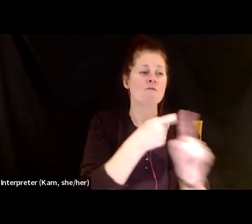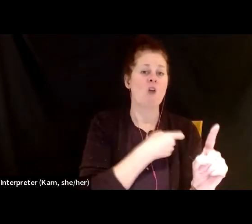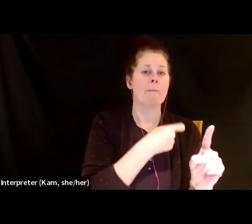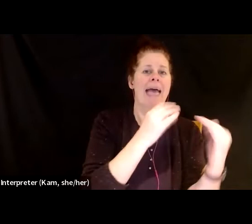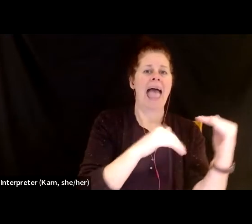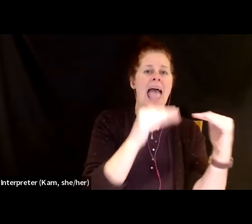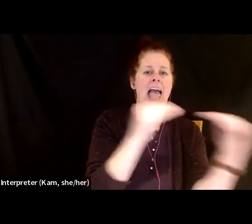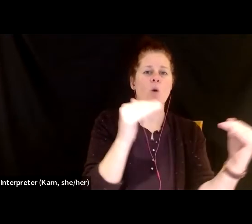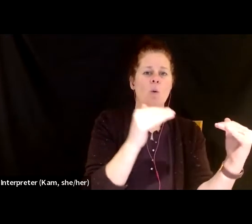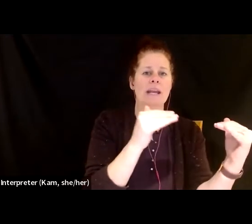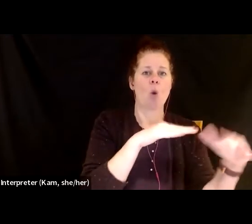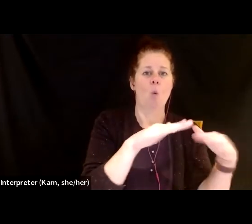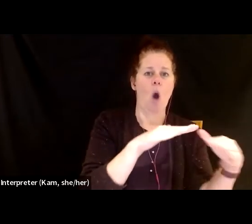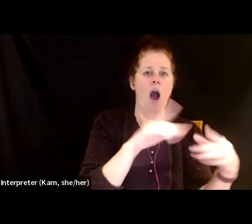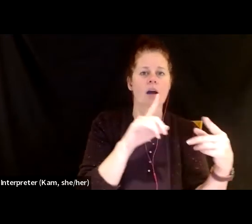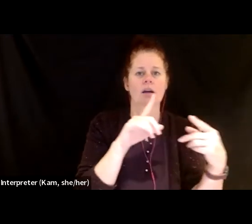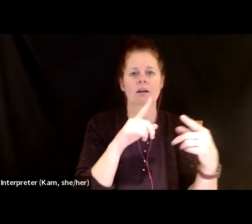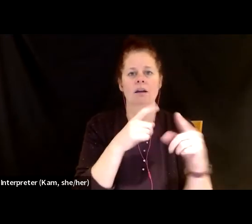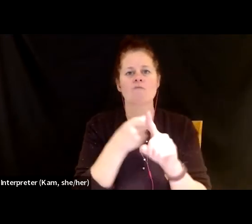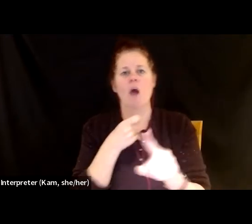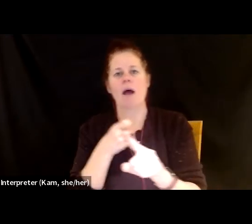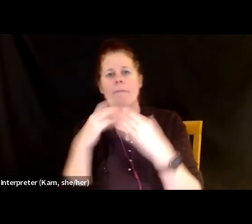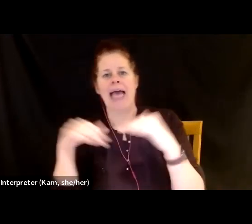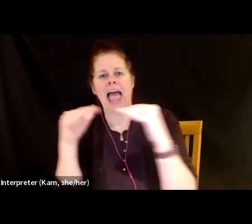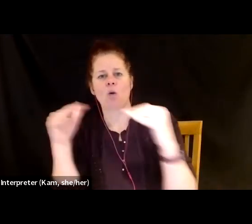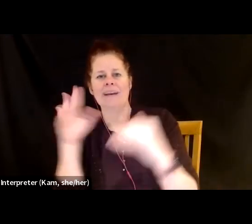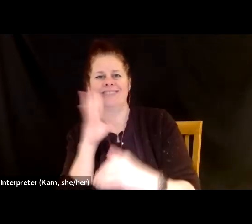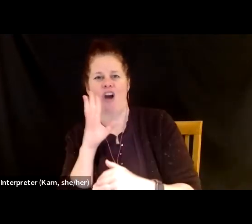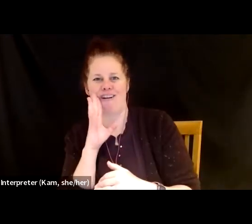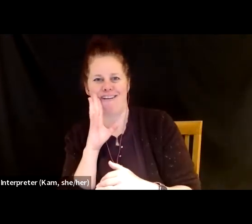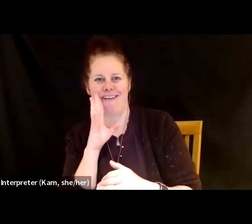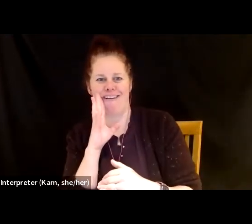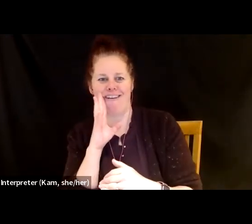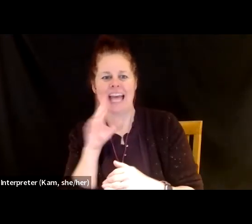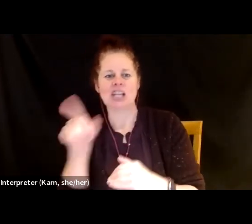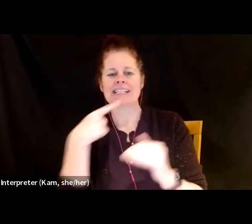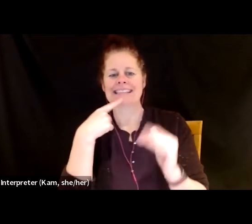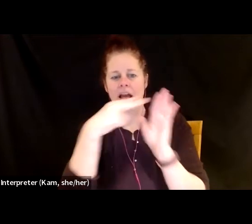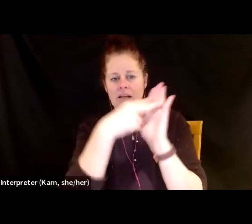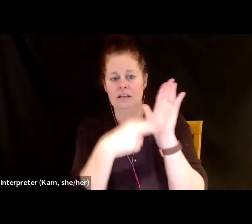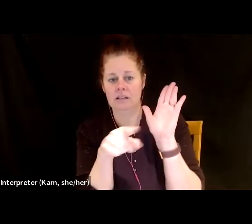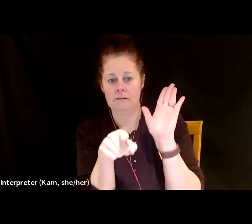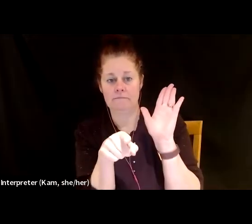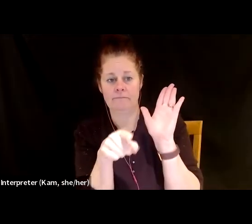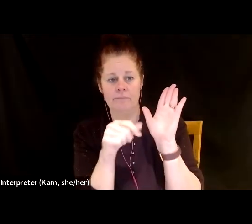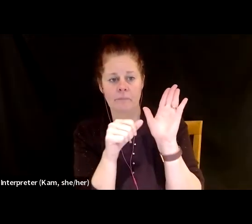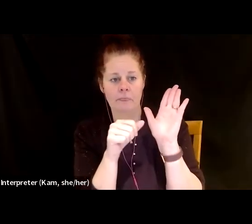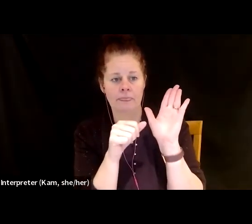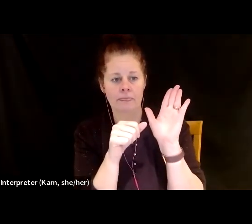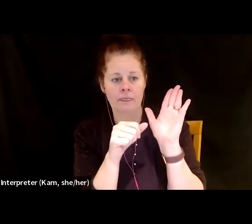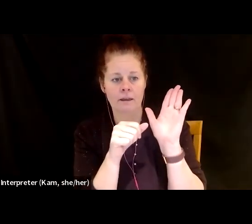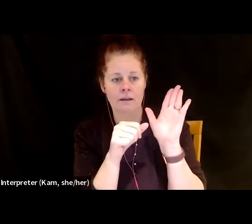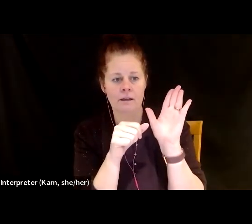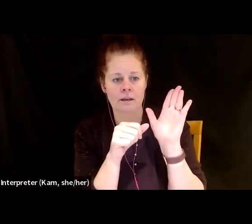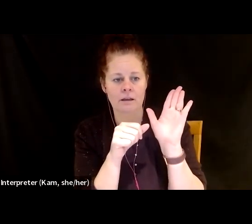is, before you can transform systems and structures, you must do the people work first. So for me,